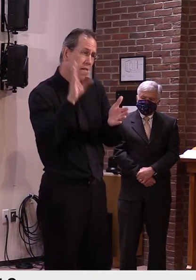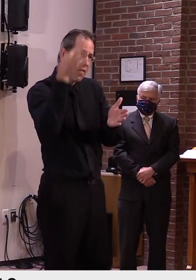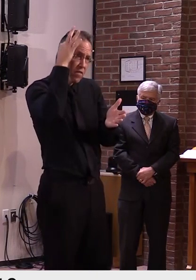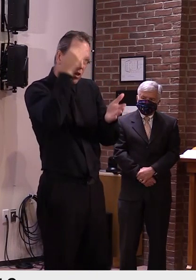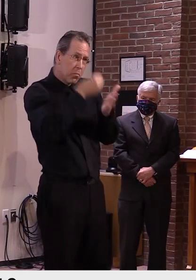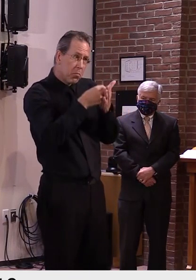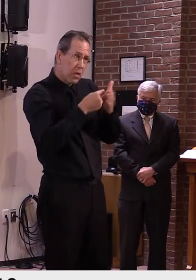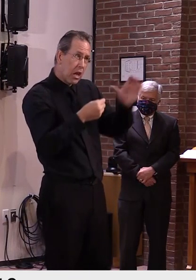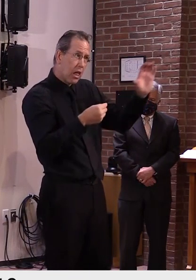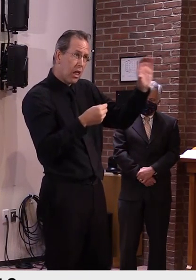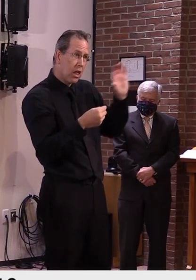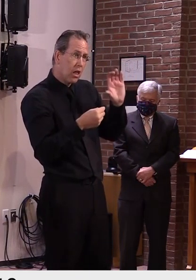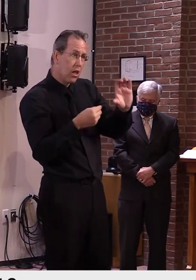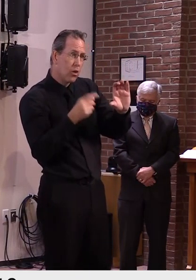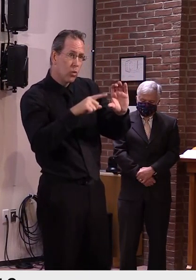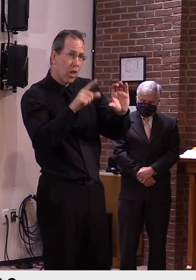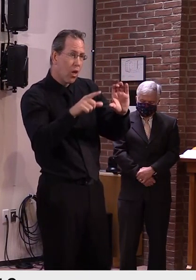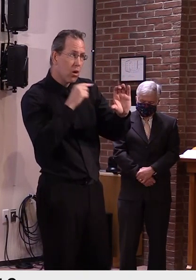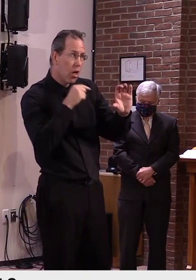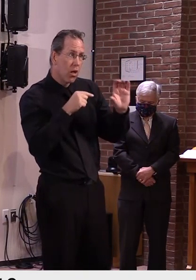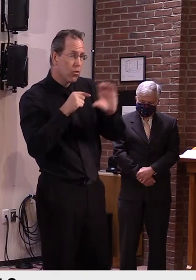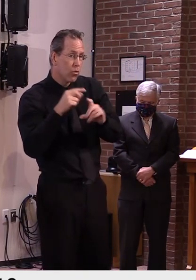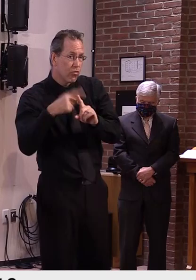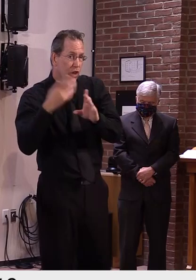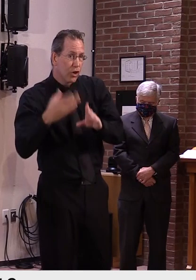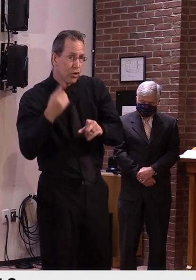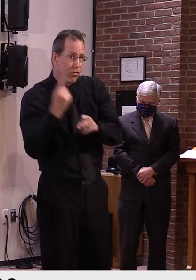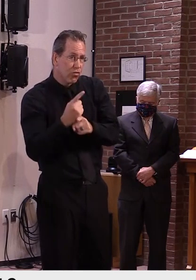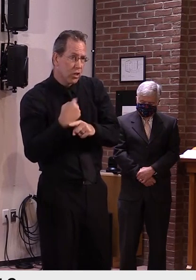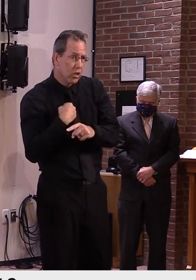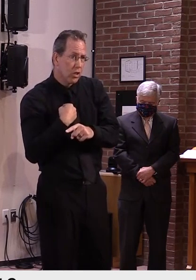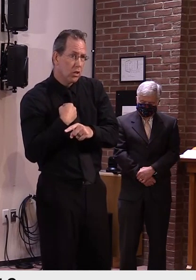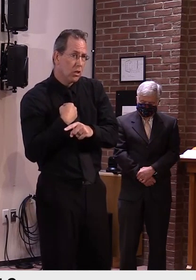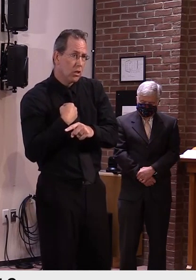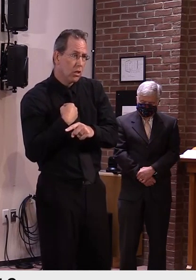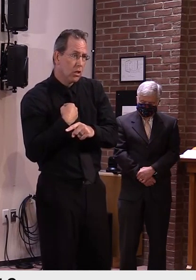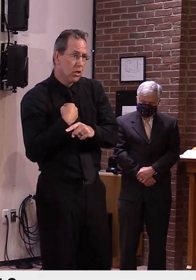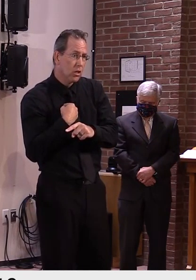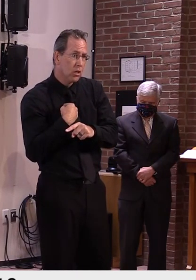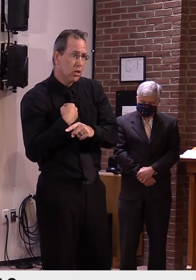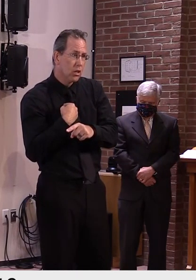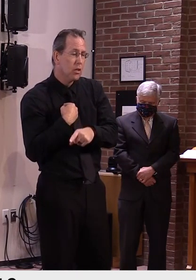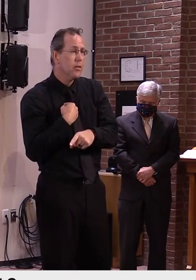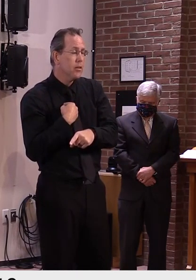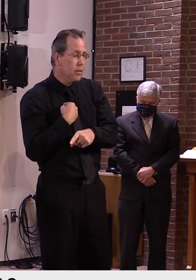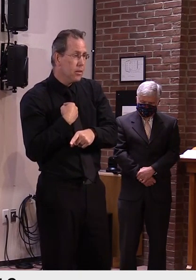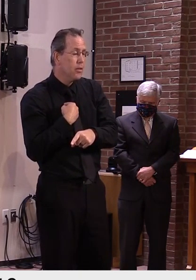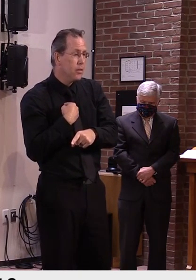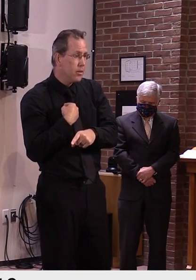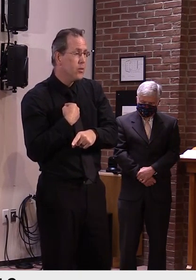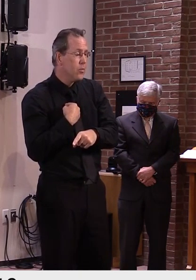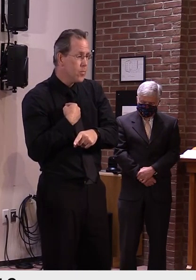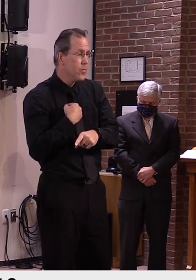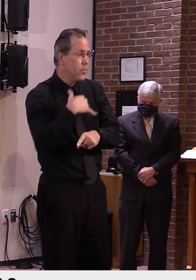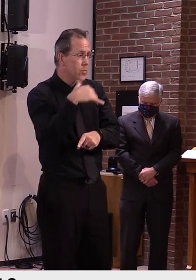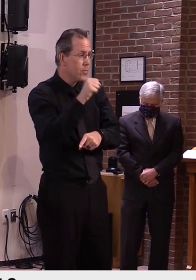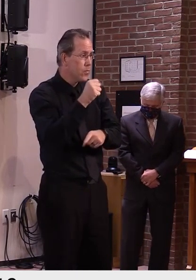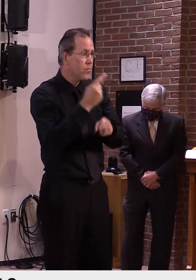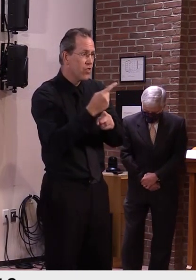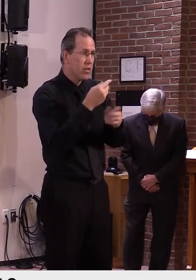then under an obligation, hopefully, to pay that money to the landlords, you're saying? Yeah, the money goes directly to the landlords.